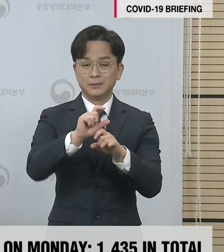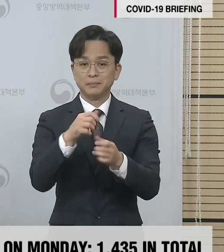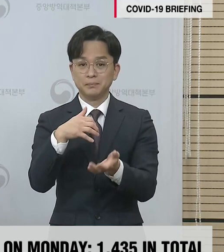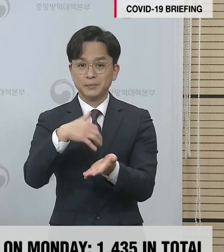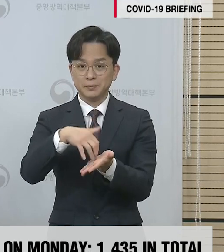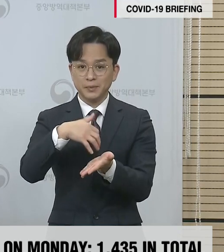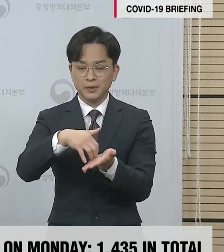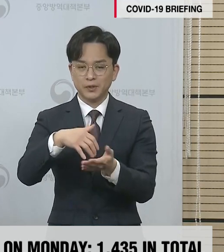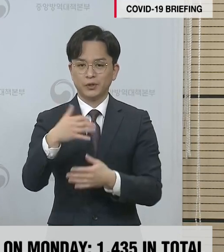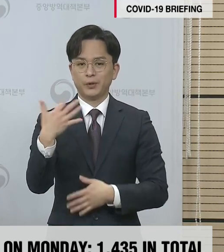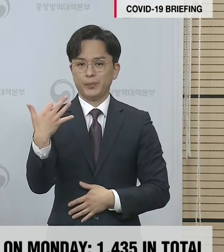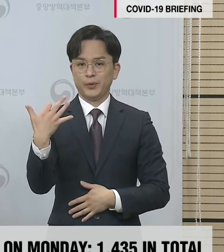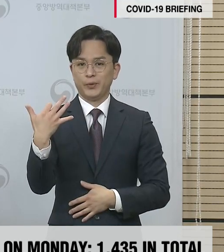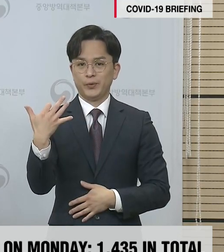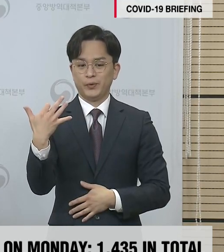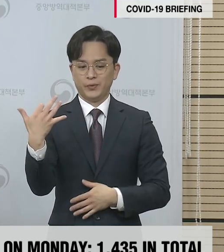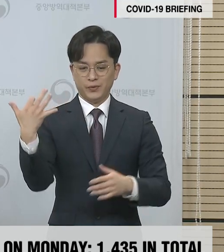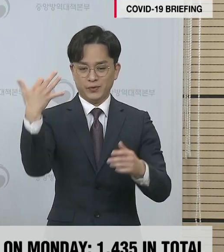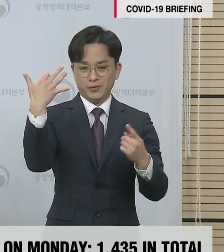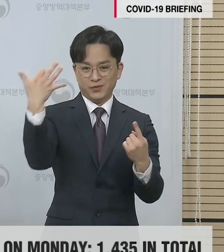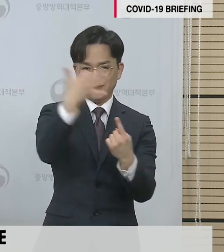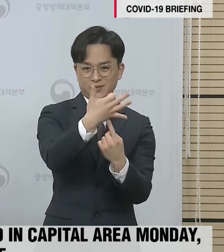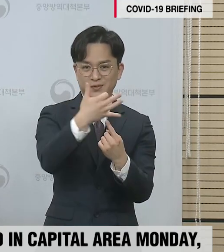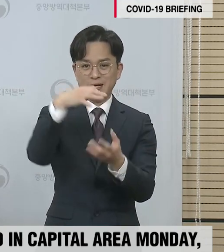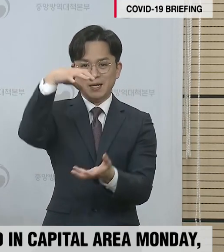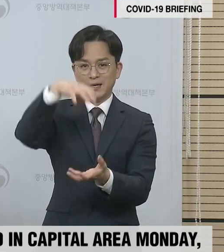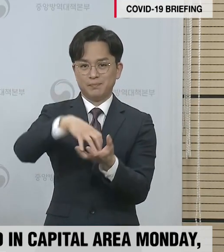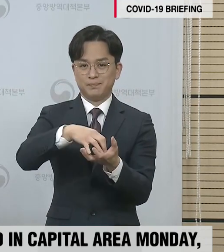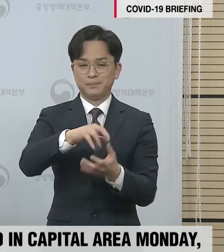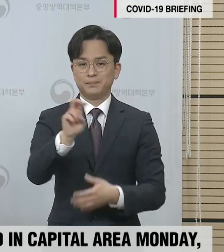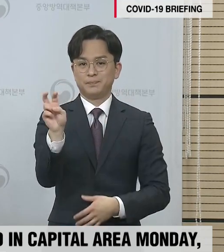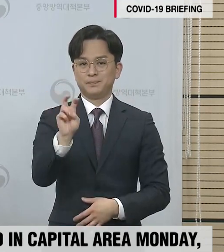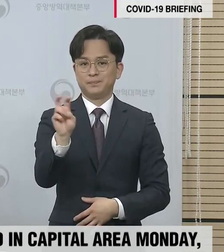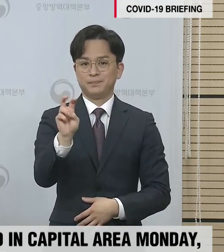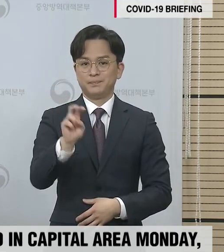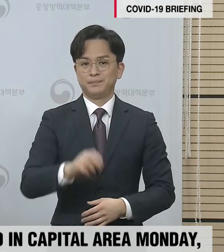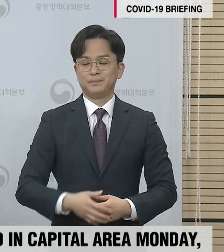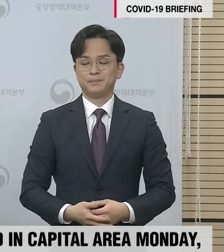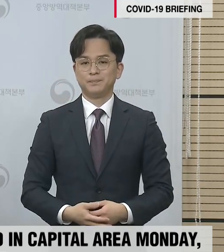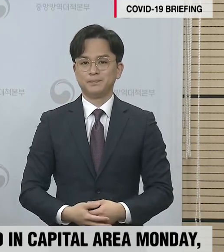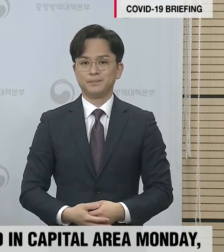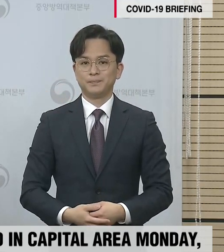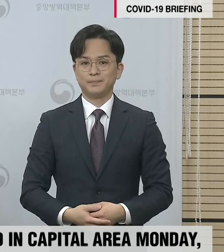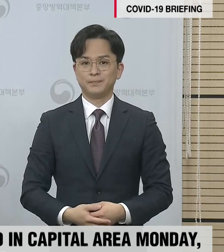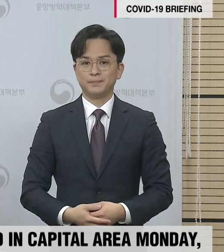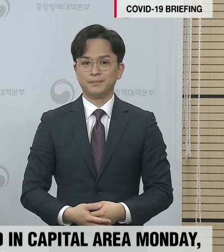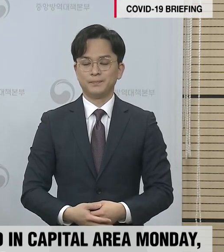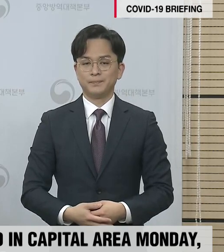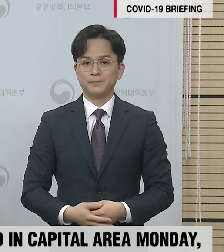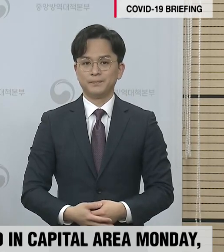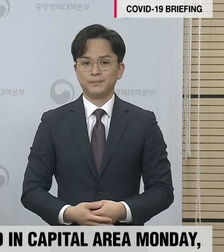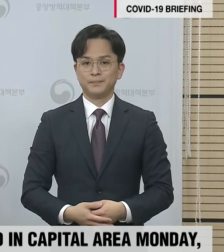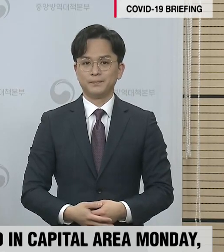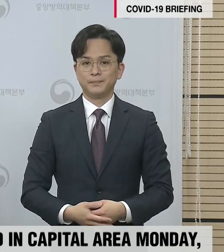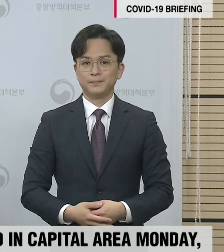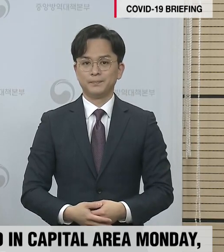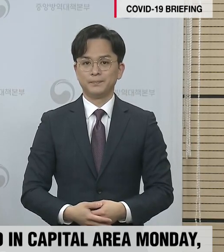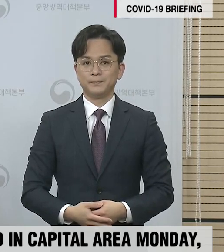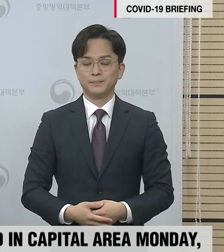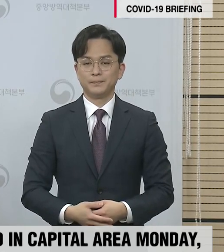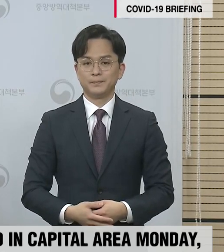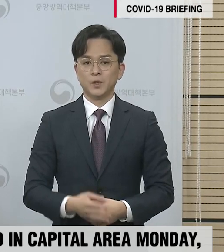last month, and we identified 19 additional cases, and a total of 20 people have been confirmed to